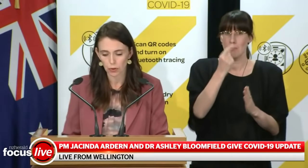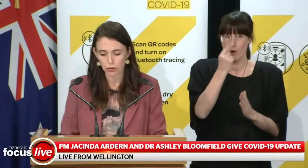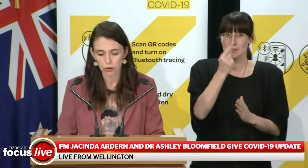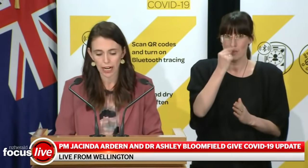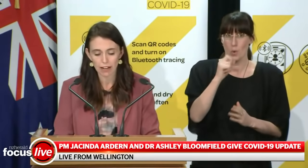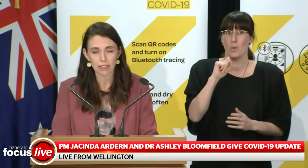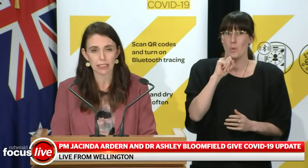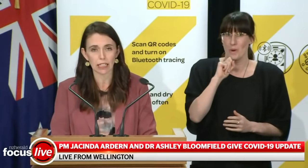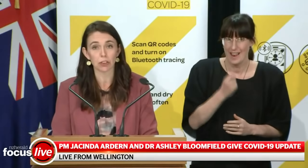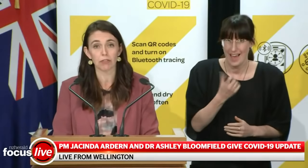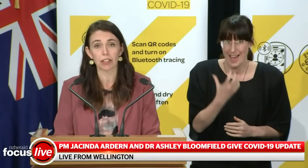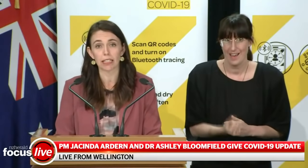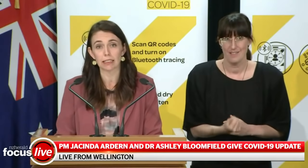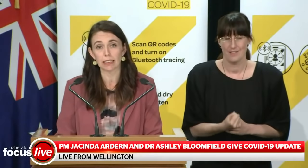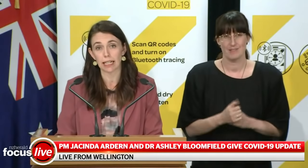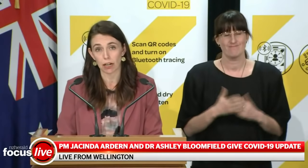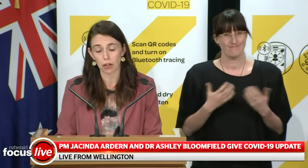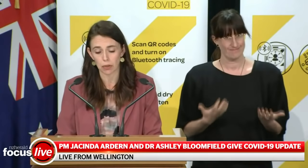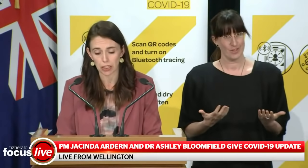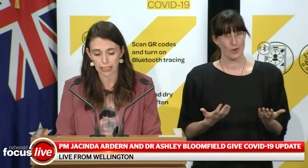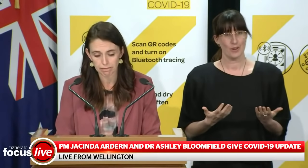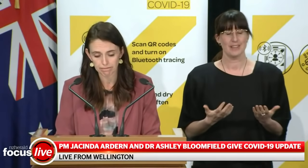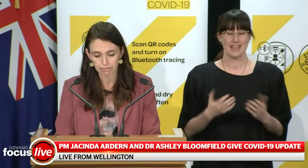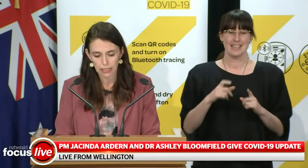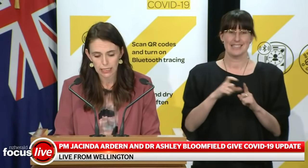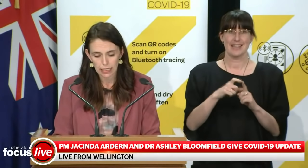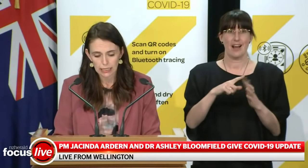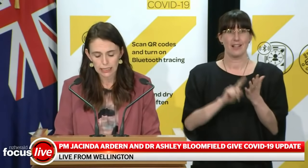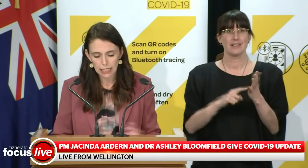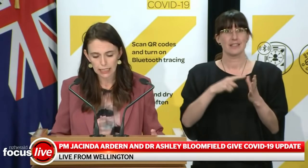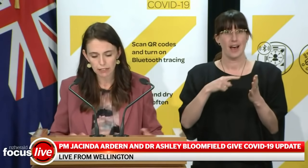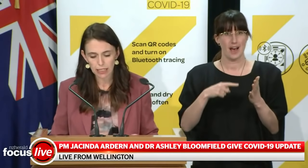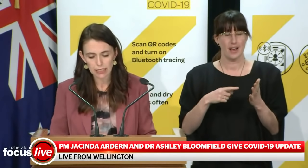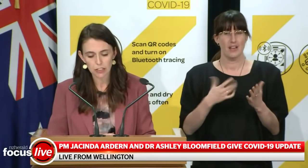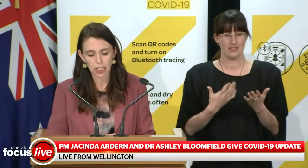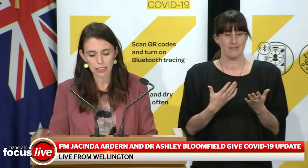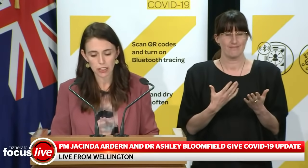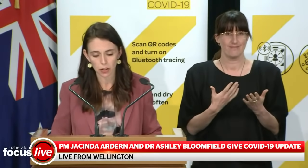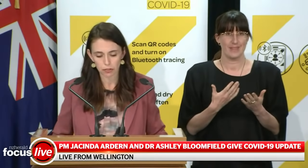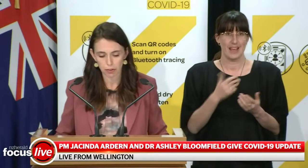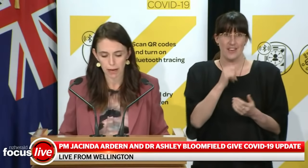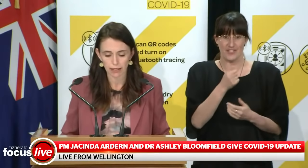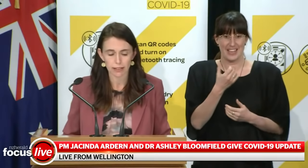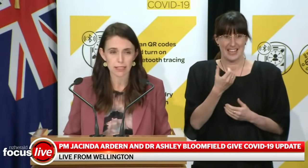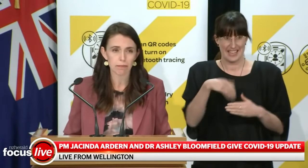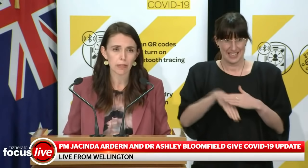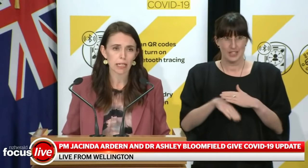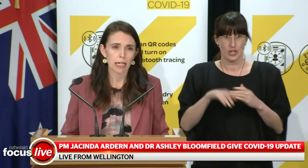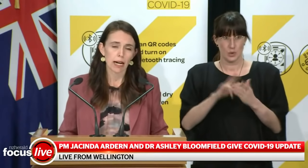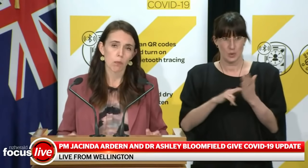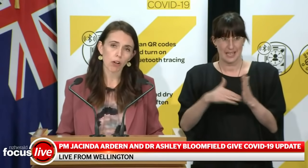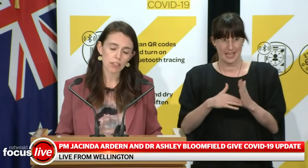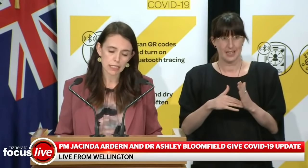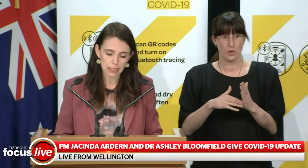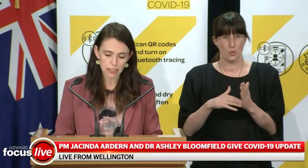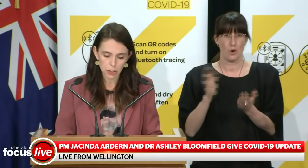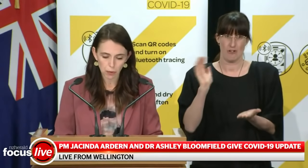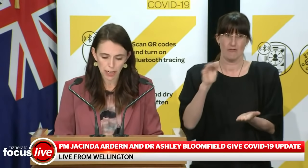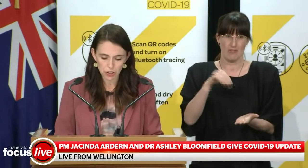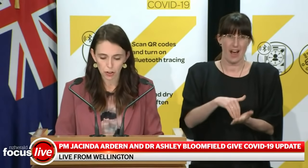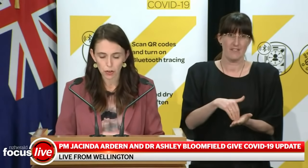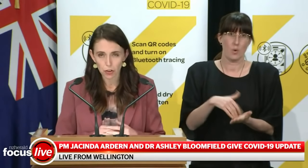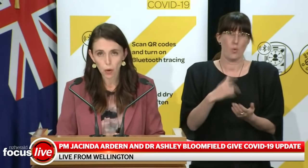the world to have the Delta variant in our community. This has given us the chance to learn from others. And while this